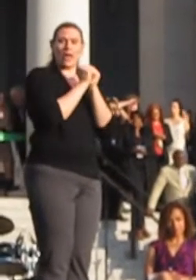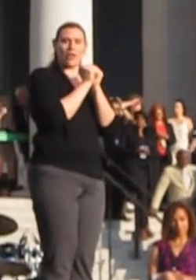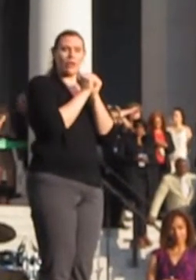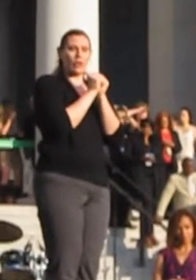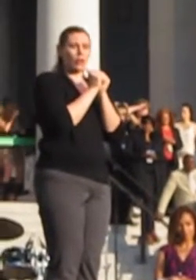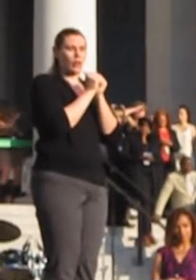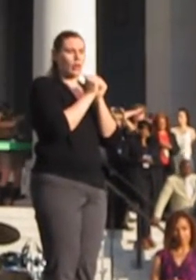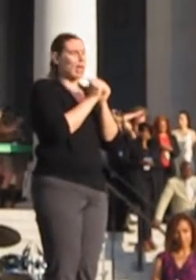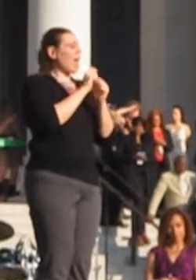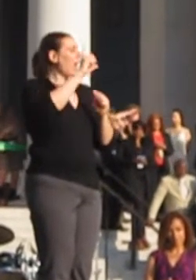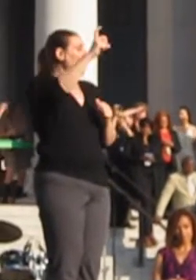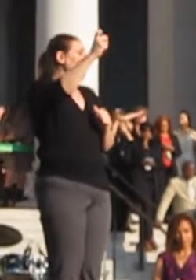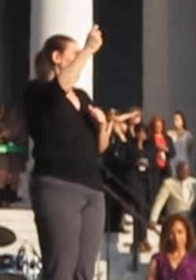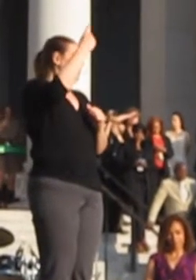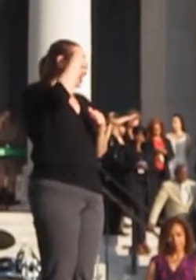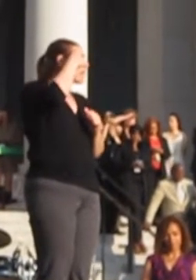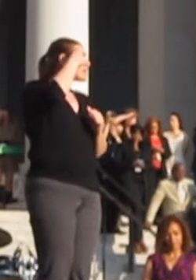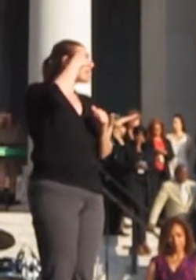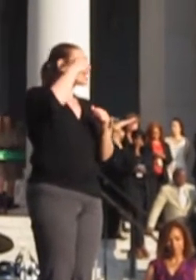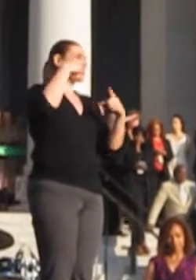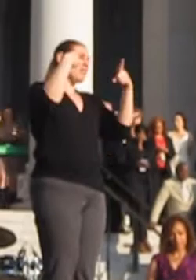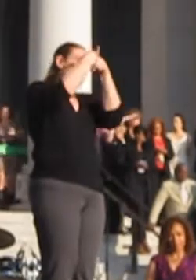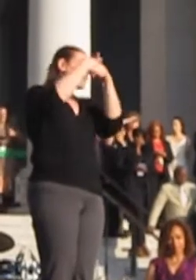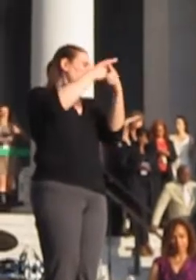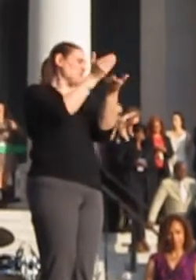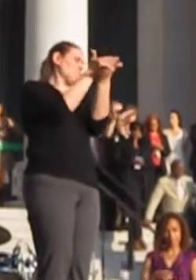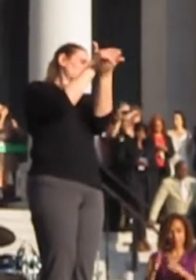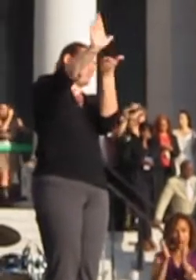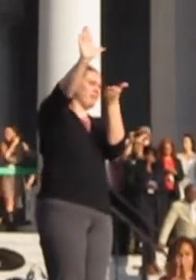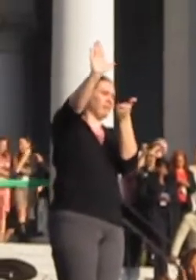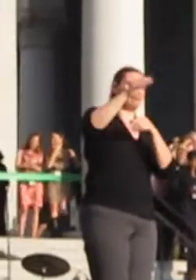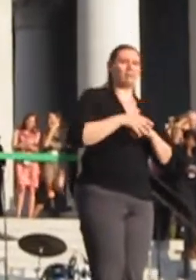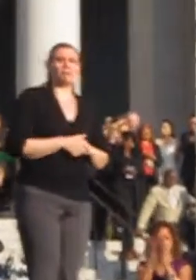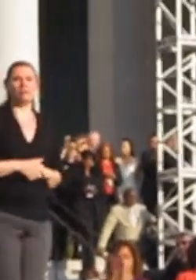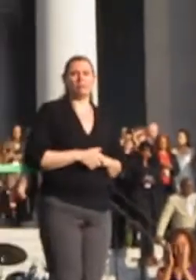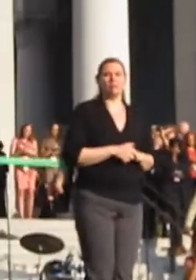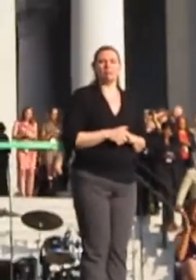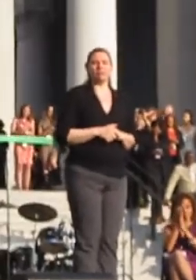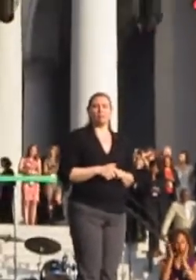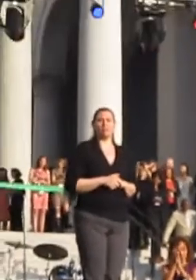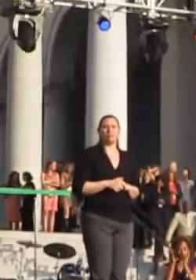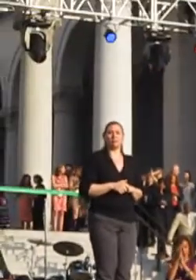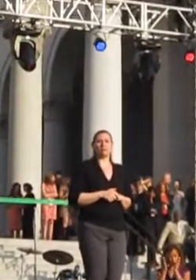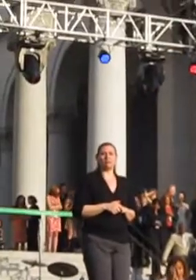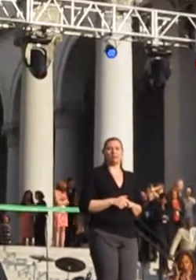reject the politics of constant conflict. Yep.